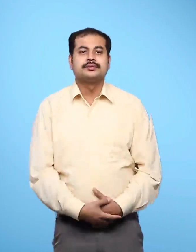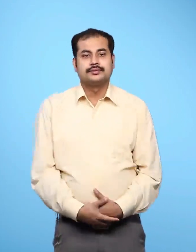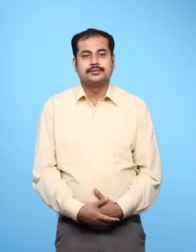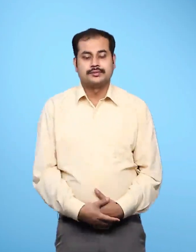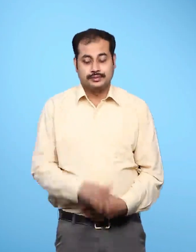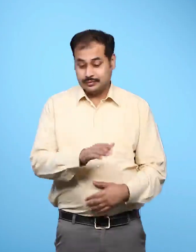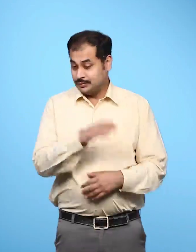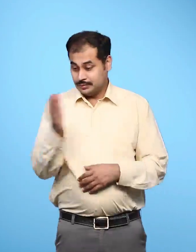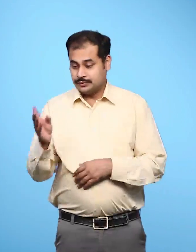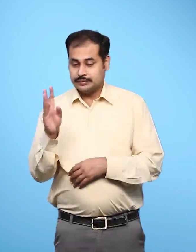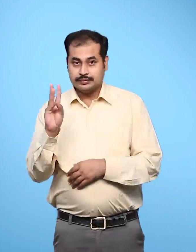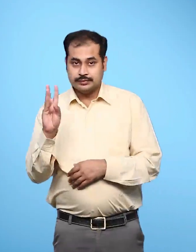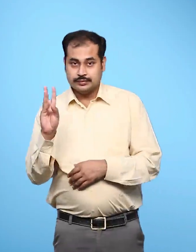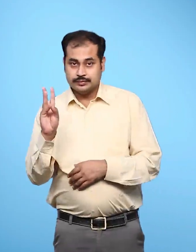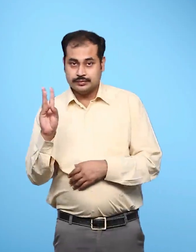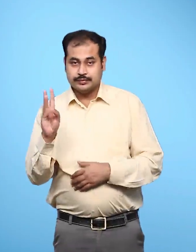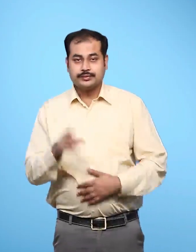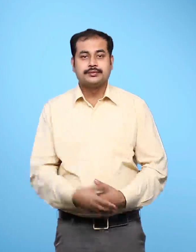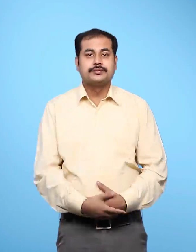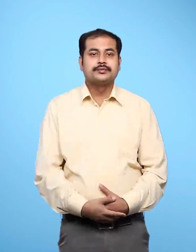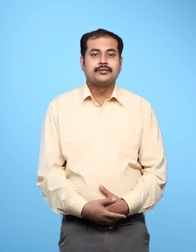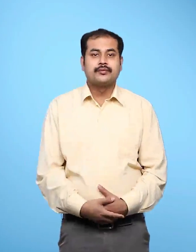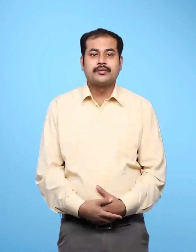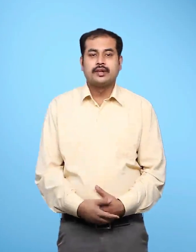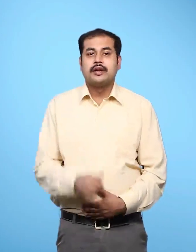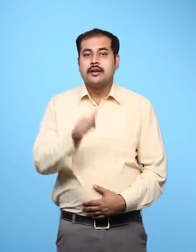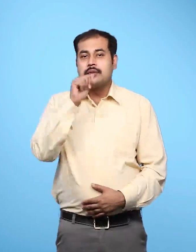Number 4. Number To drink.